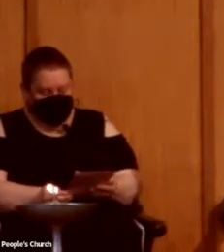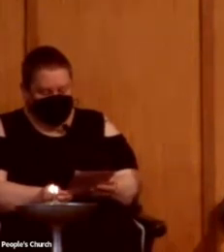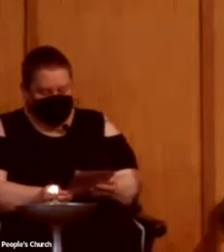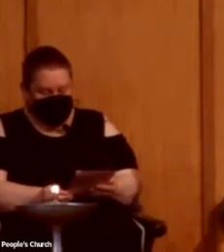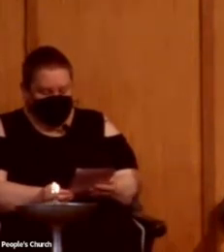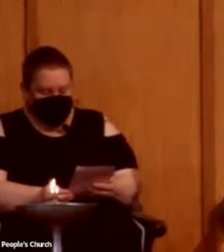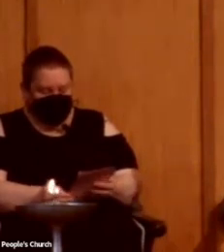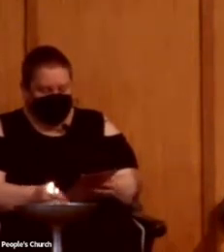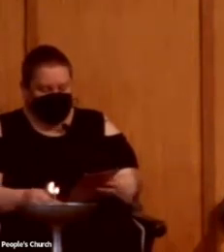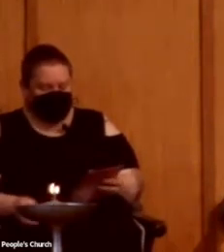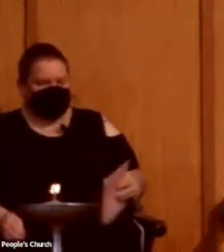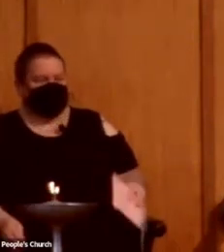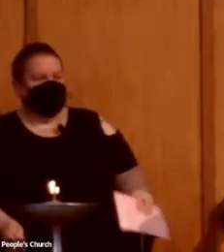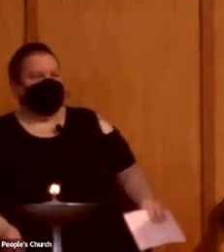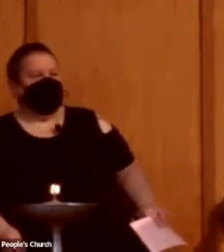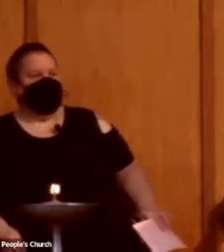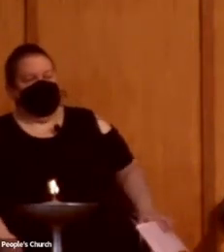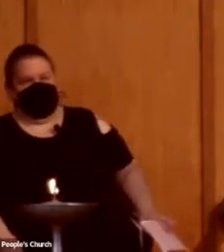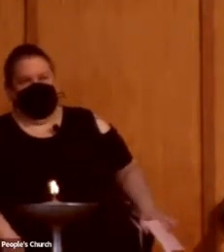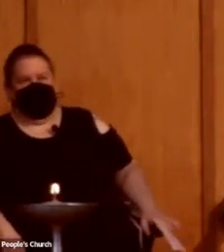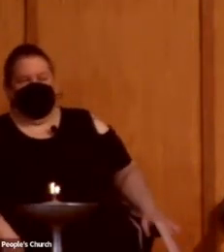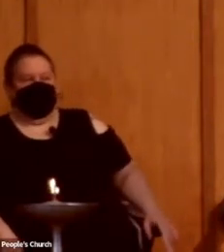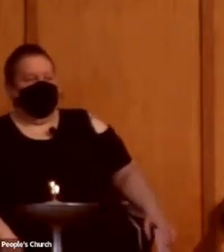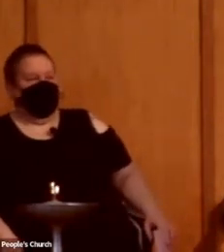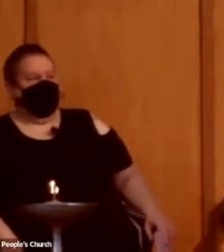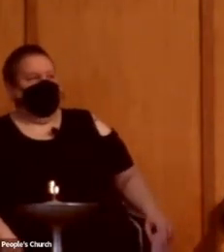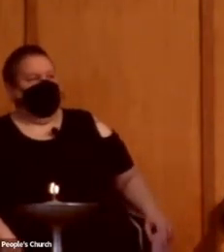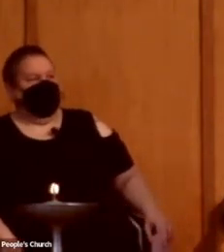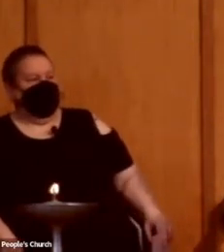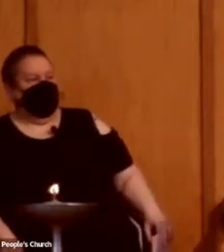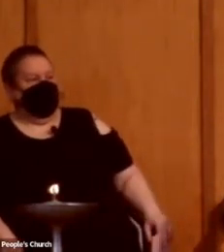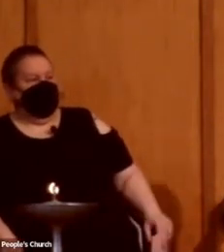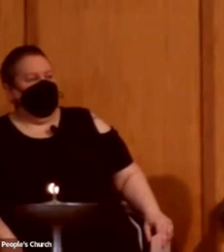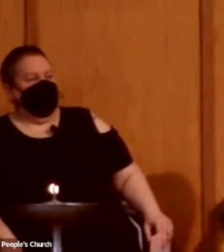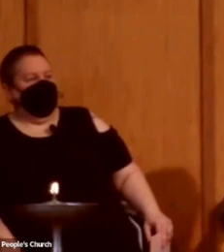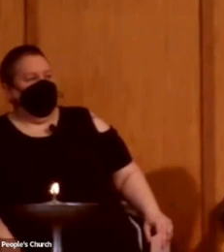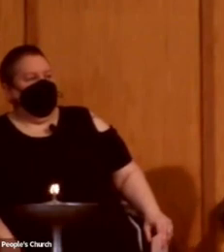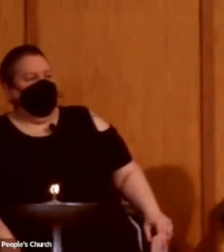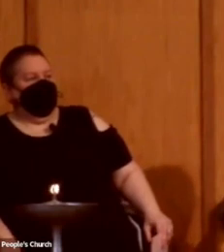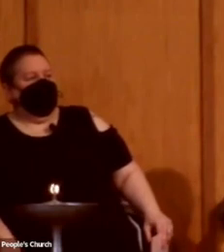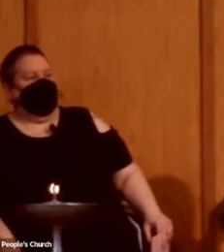So if you're somewhere else on Zoom, please make sure to put that in the chat box.